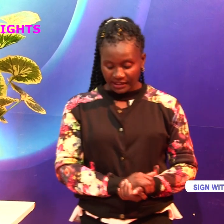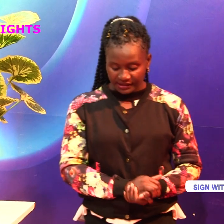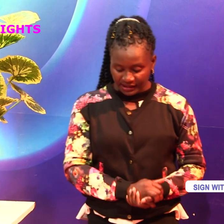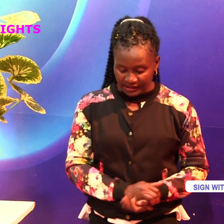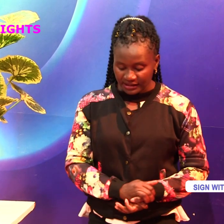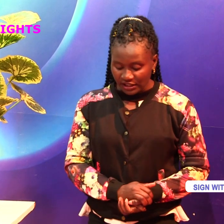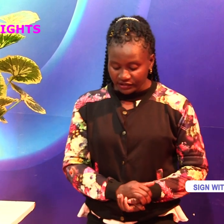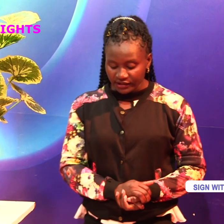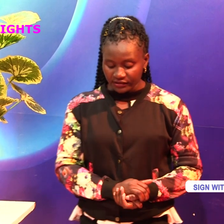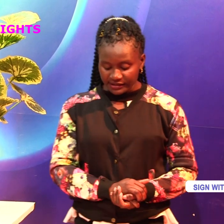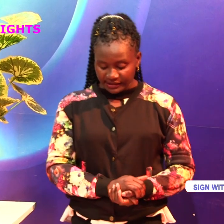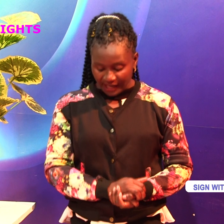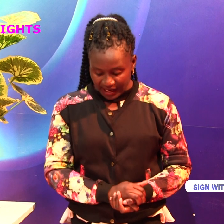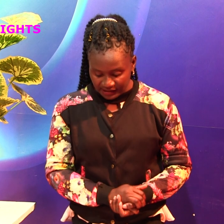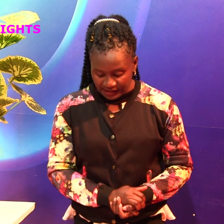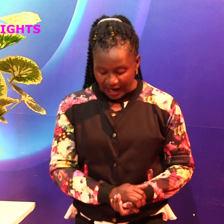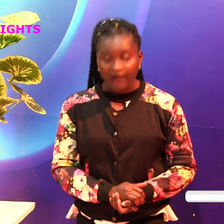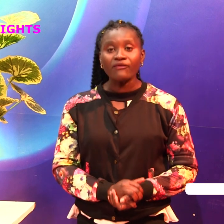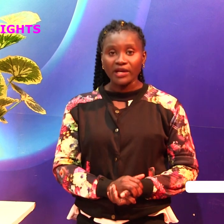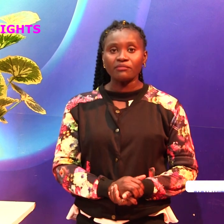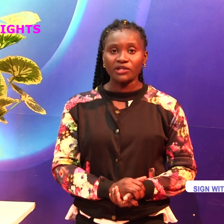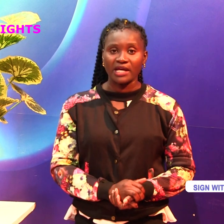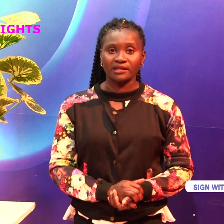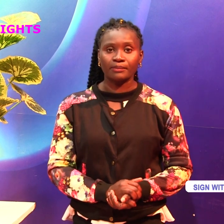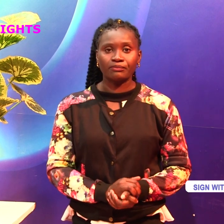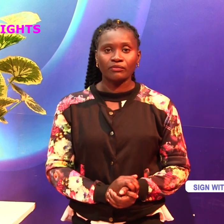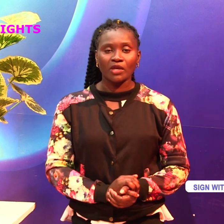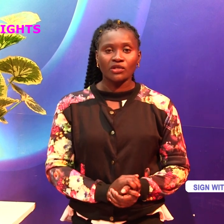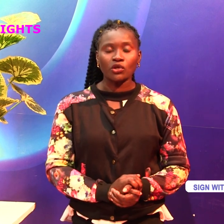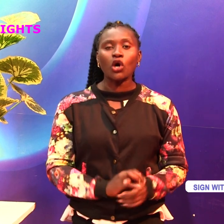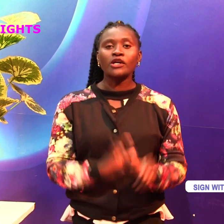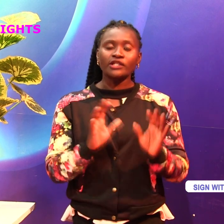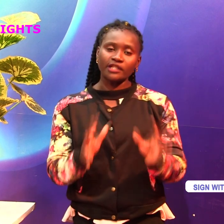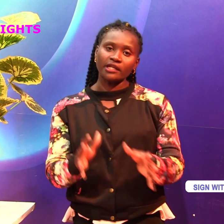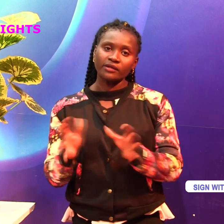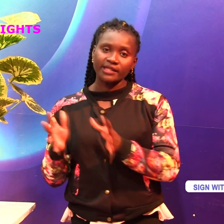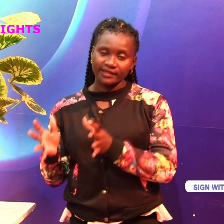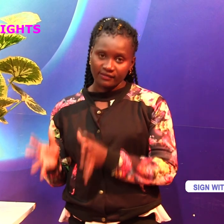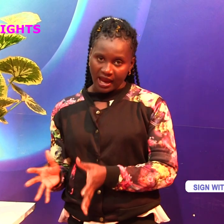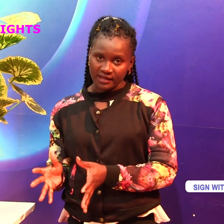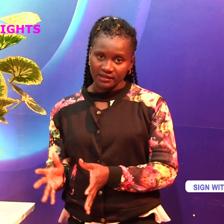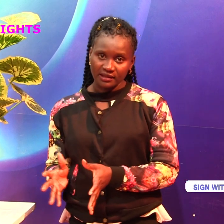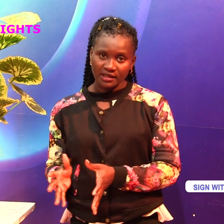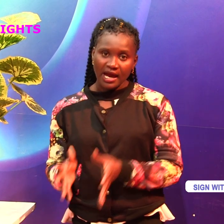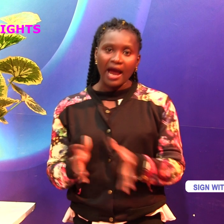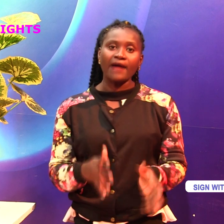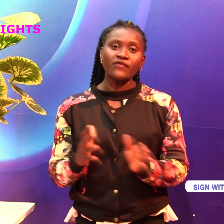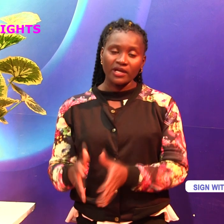sentence is, children's rights are very important. So children's rights are